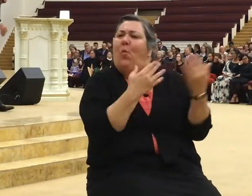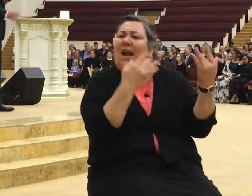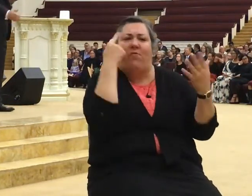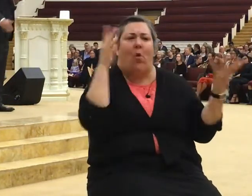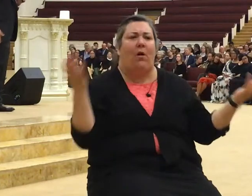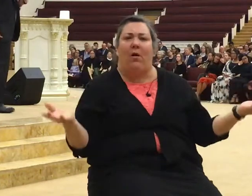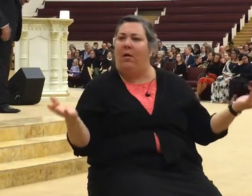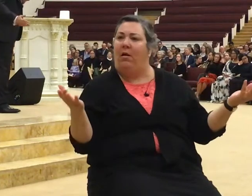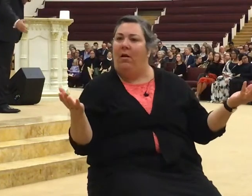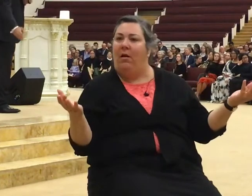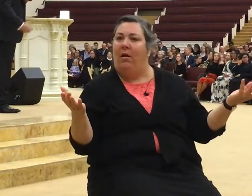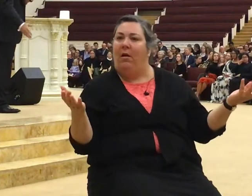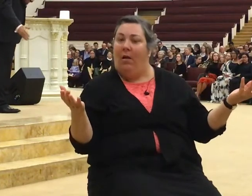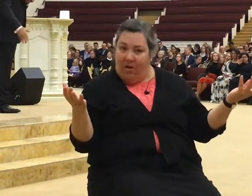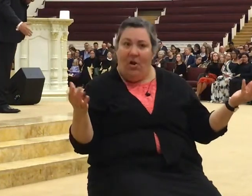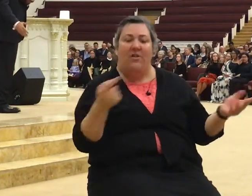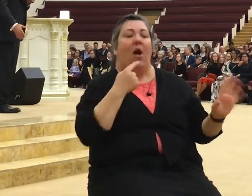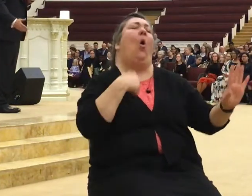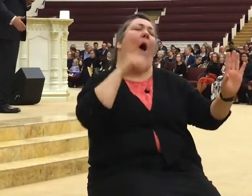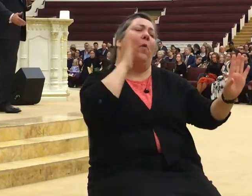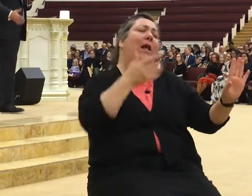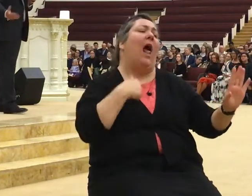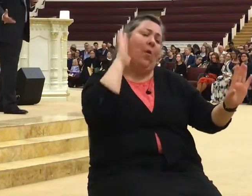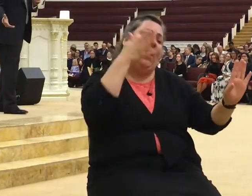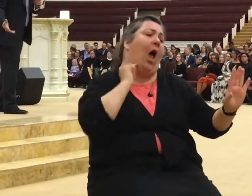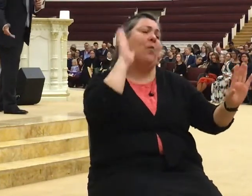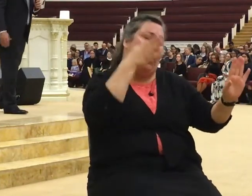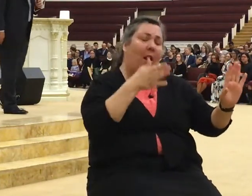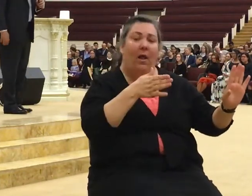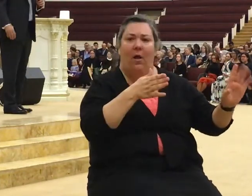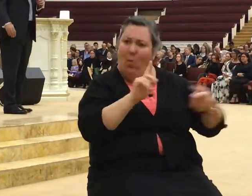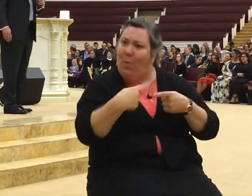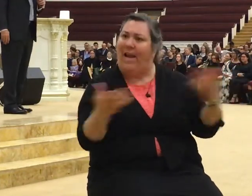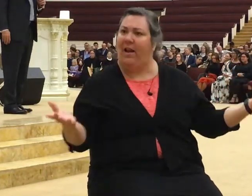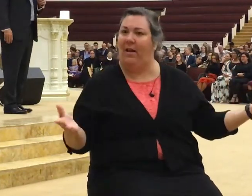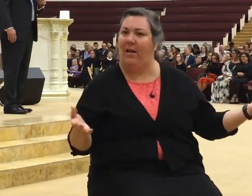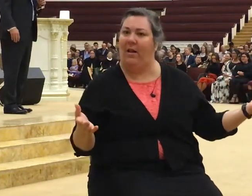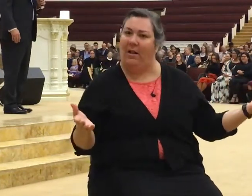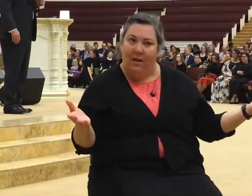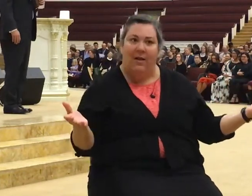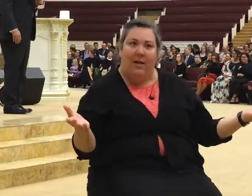Well, I'm gonna. When are you gonna?